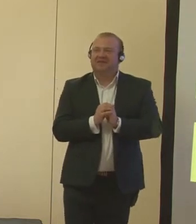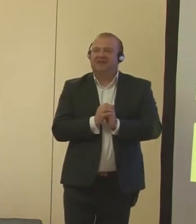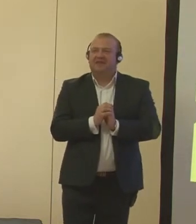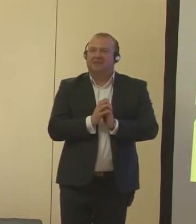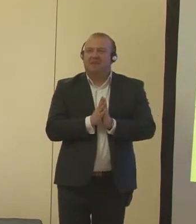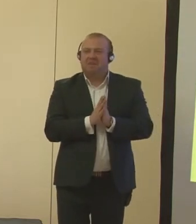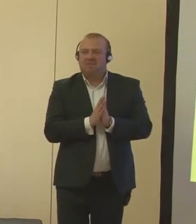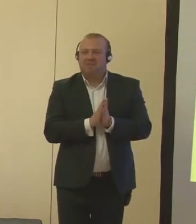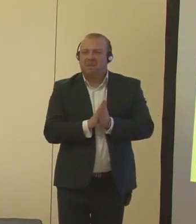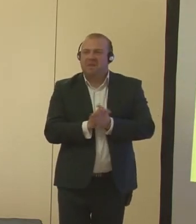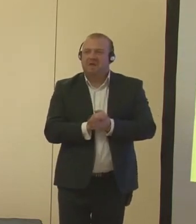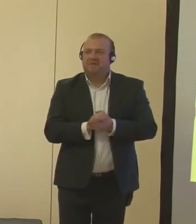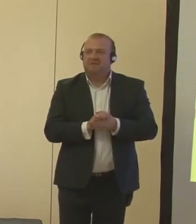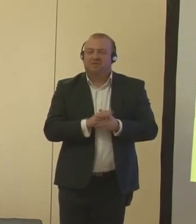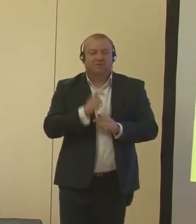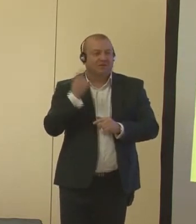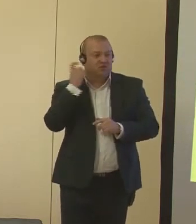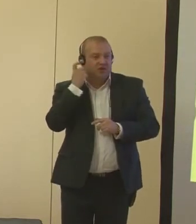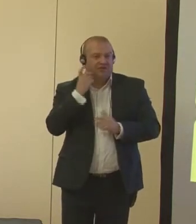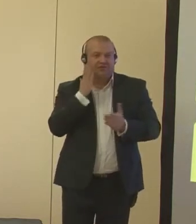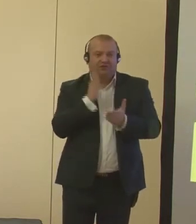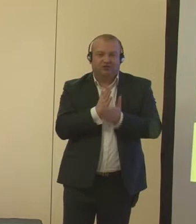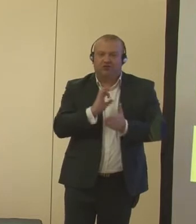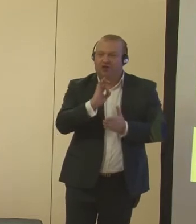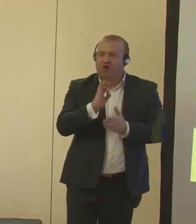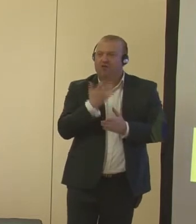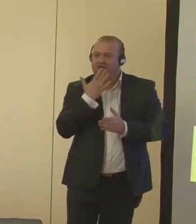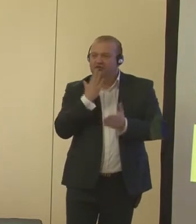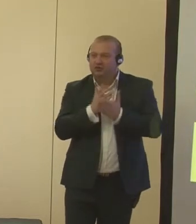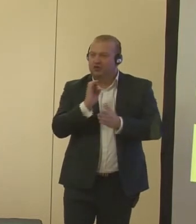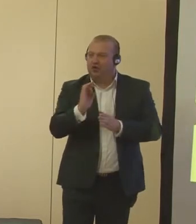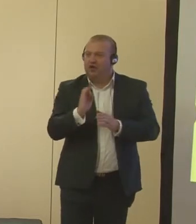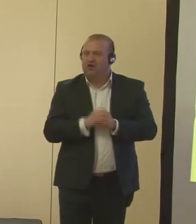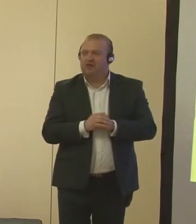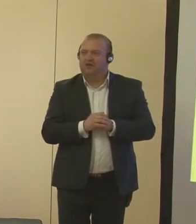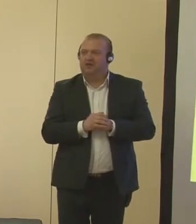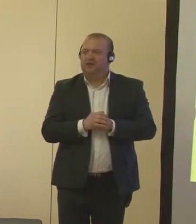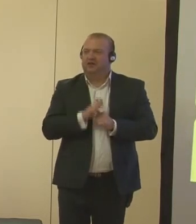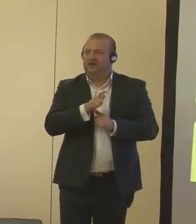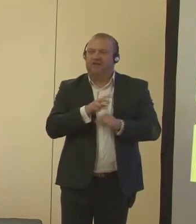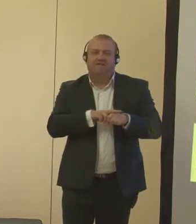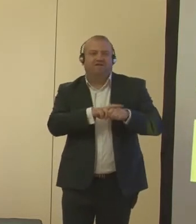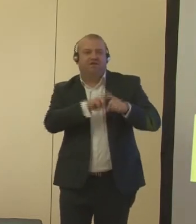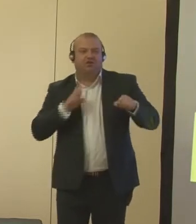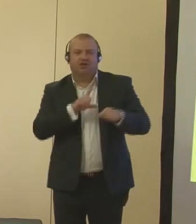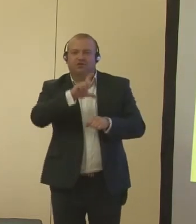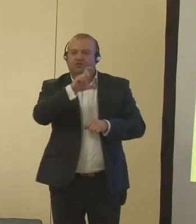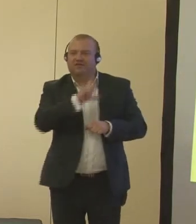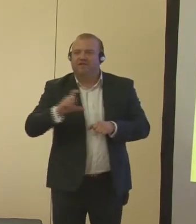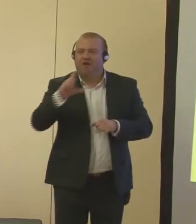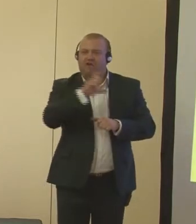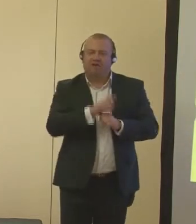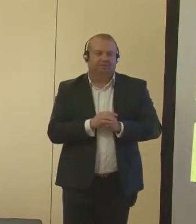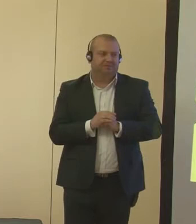So we've already heard a bit about the digital divide, which my colleague Amanda has